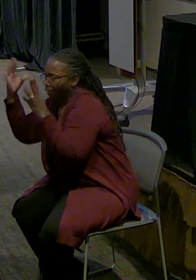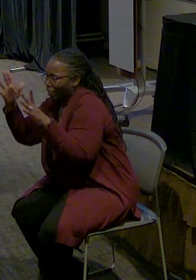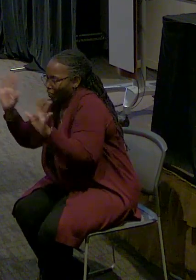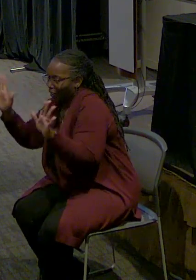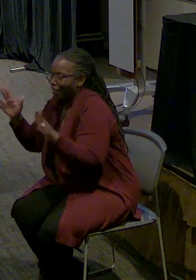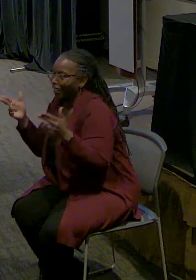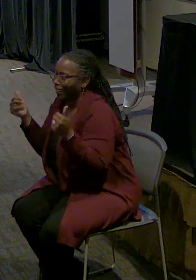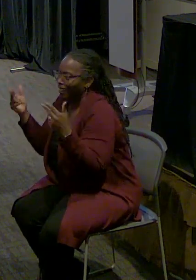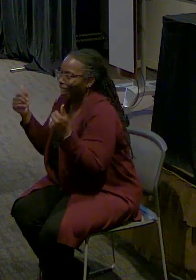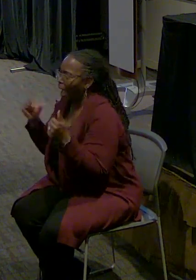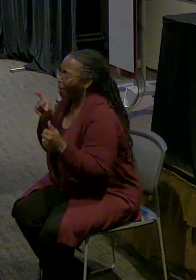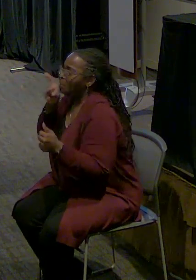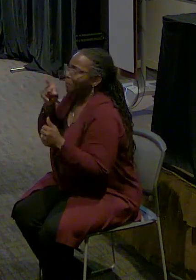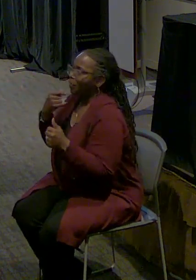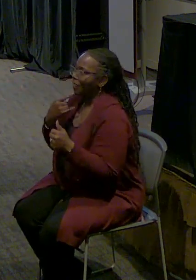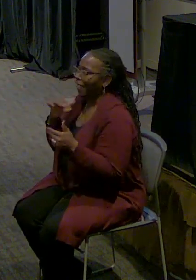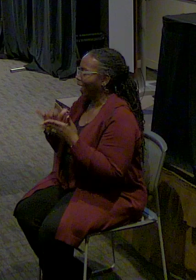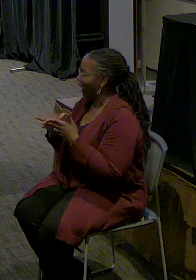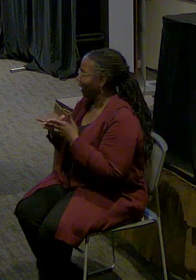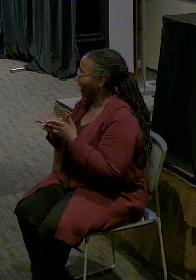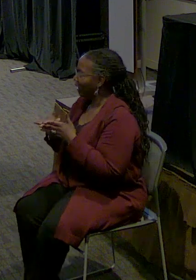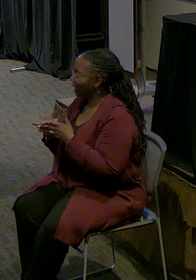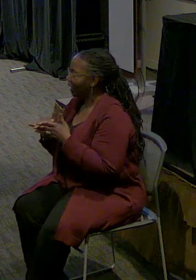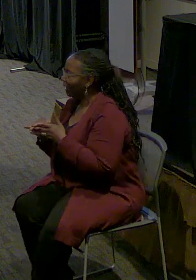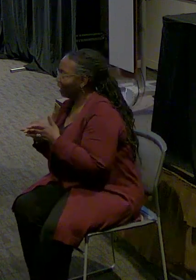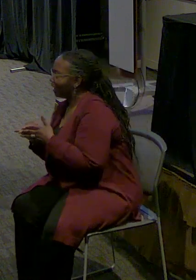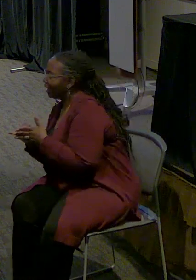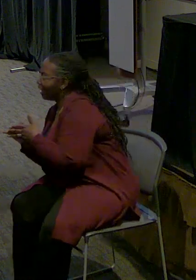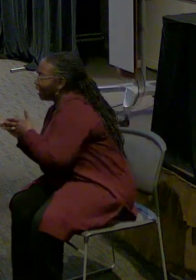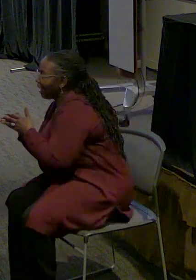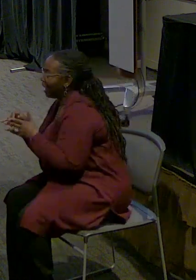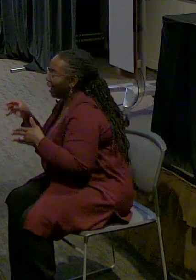I probably shouldn't have said that. No, yeah, yeah.